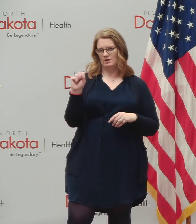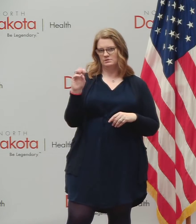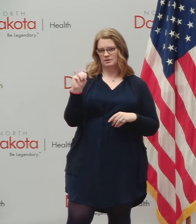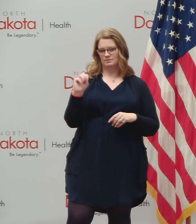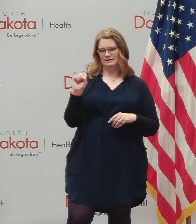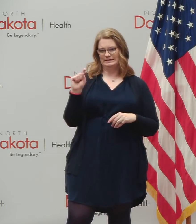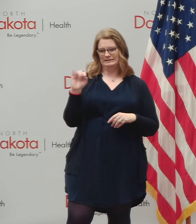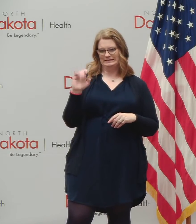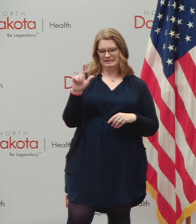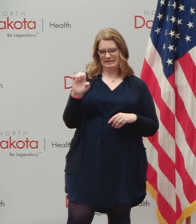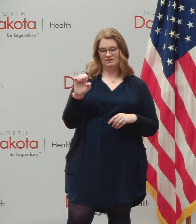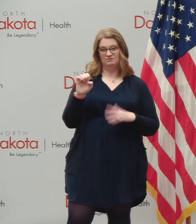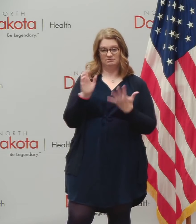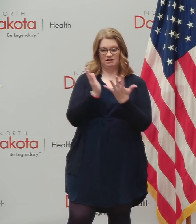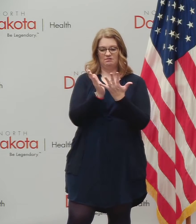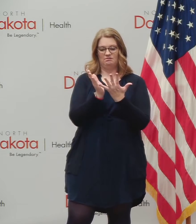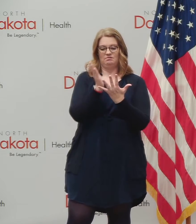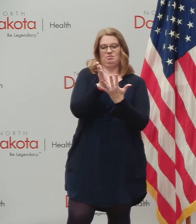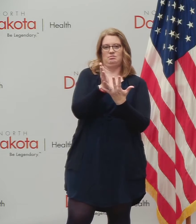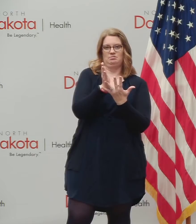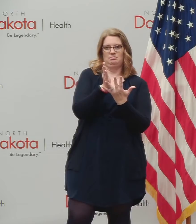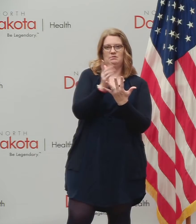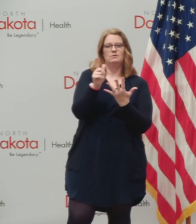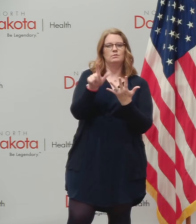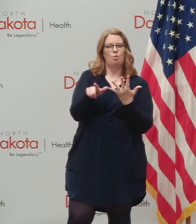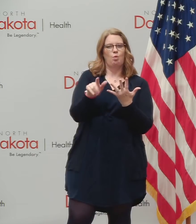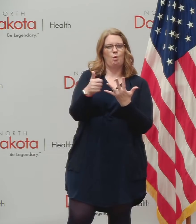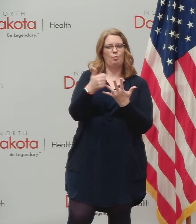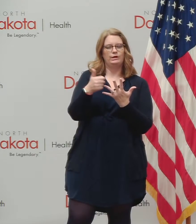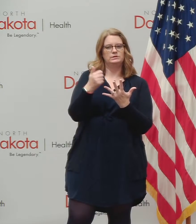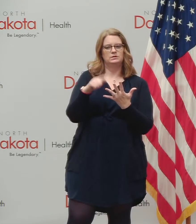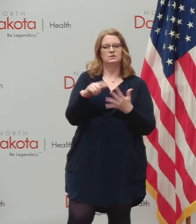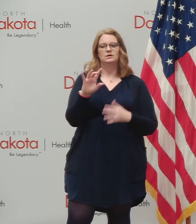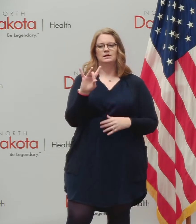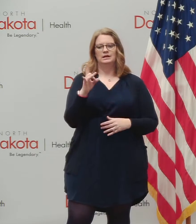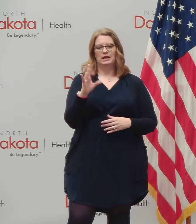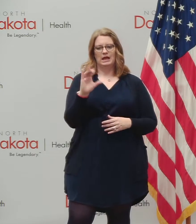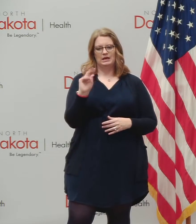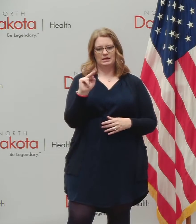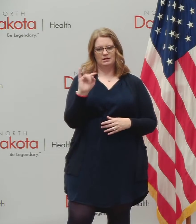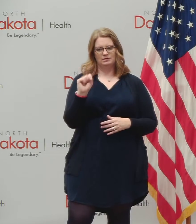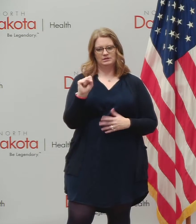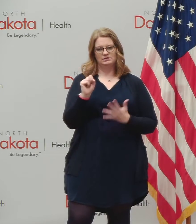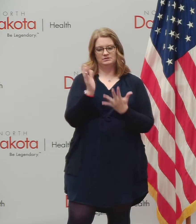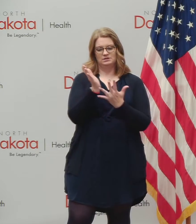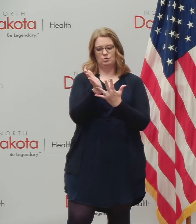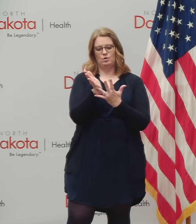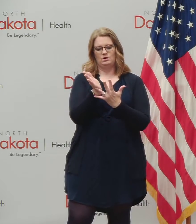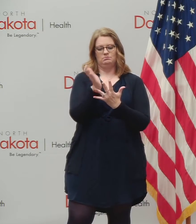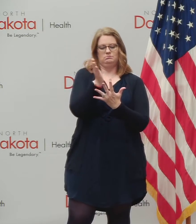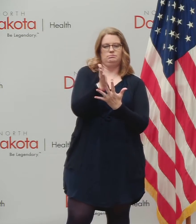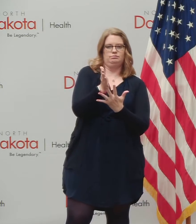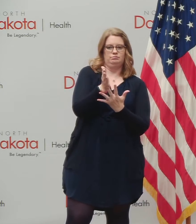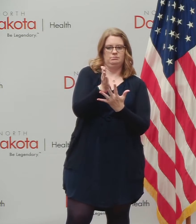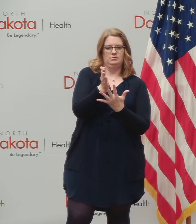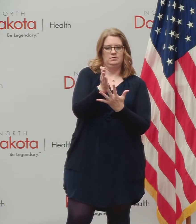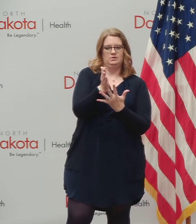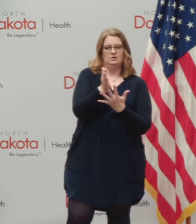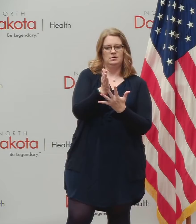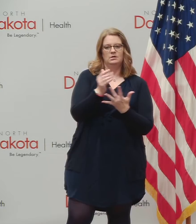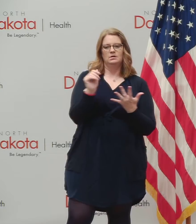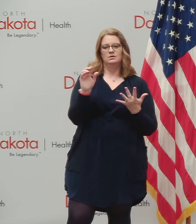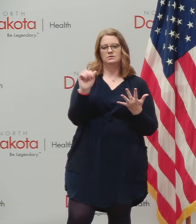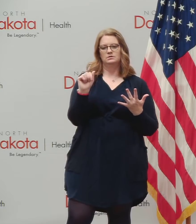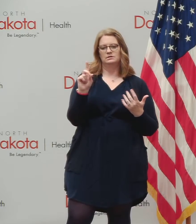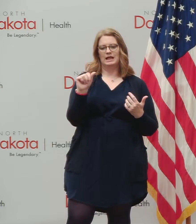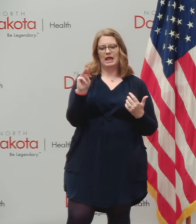all moving up to the green or the low risk level. We have 8 counties that were at the low risk or green level that are moving into the moderate